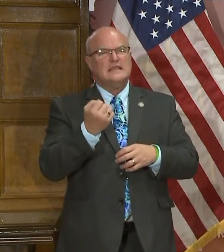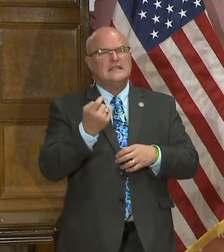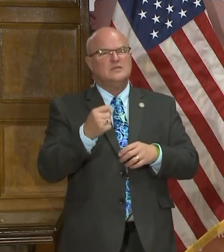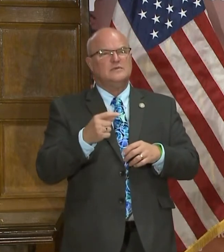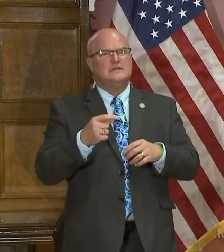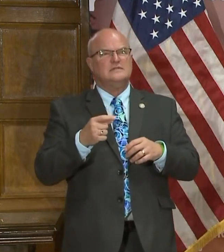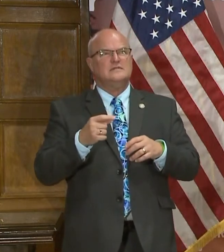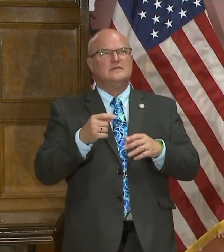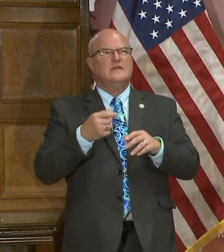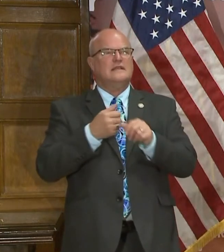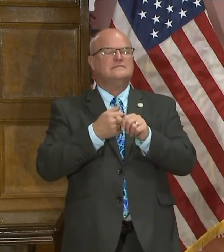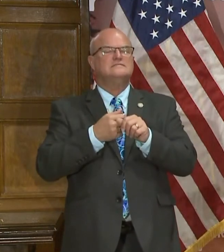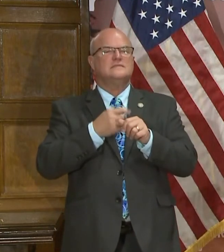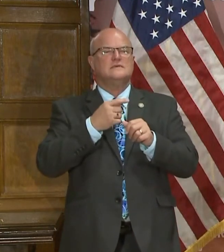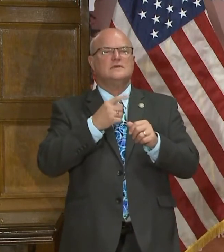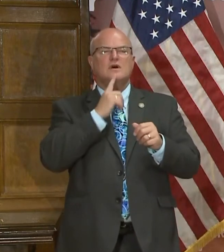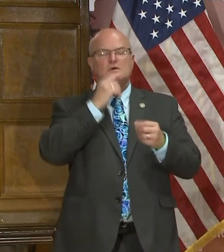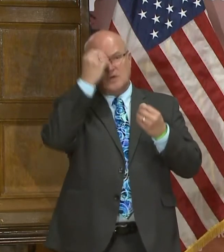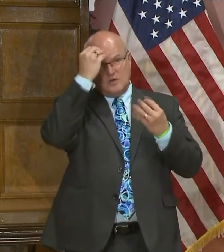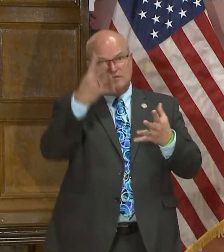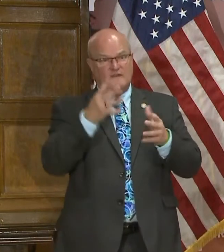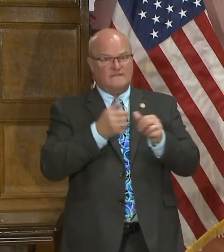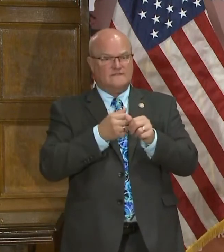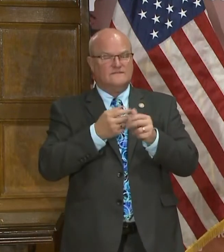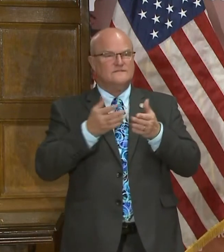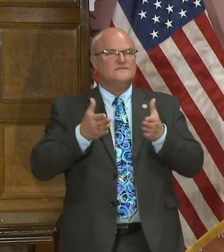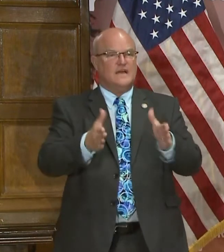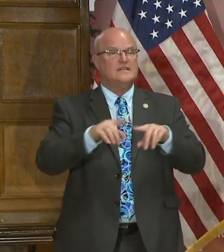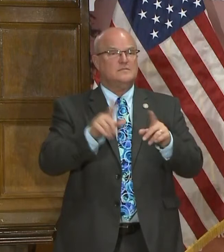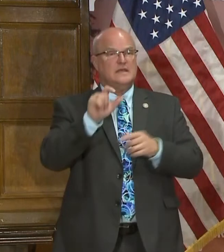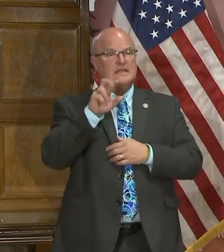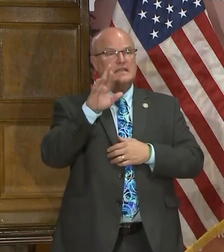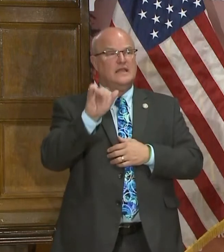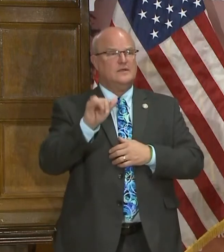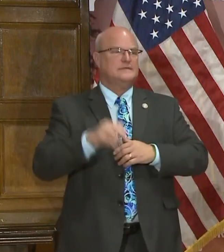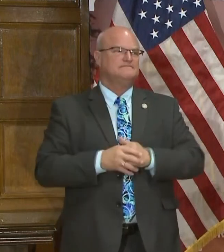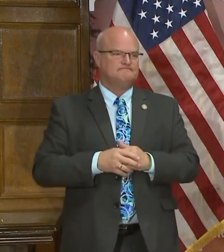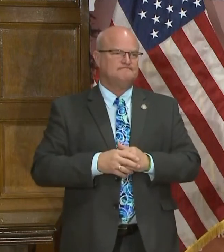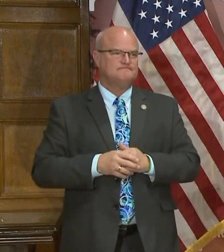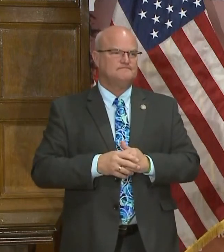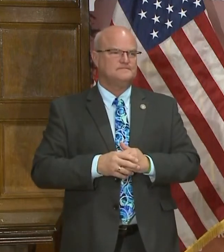less disciplined fashion, perhaps. But Larry, do you have a comment on that?